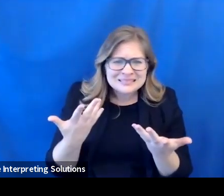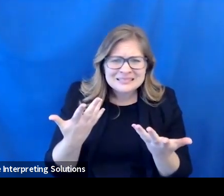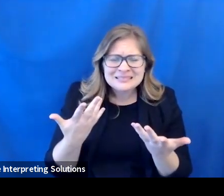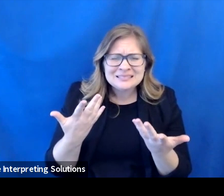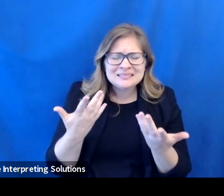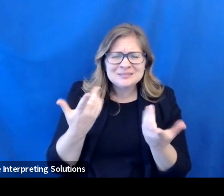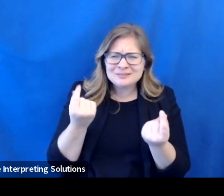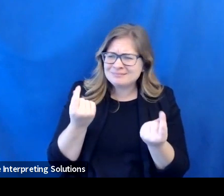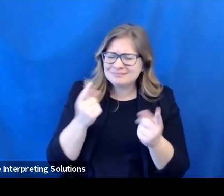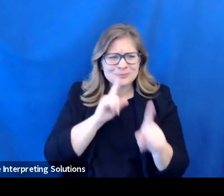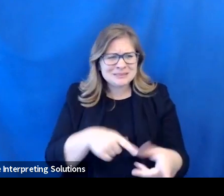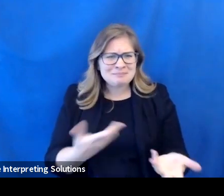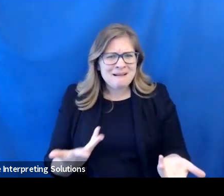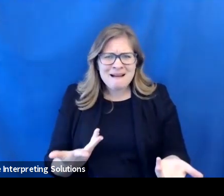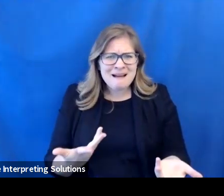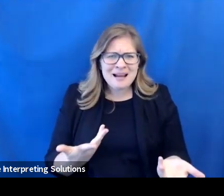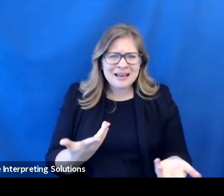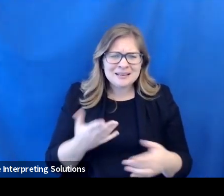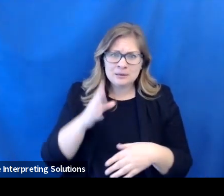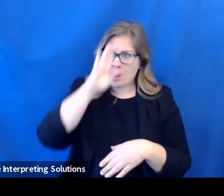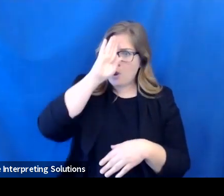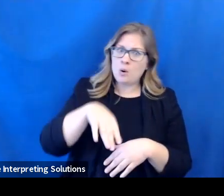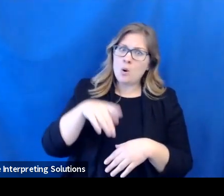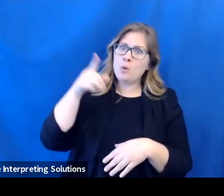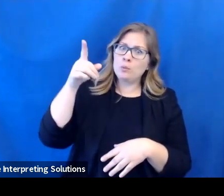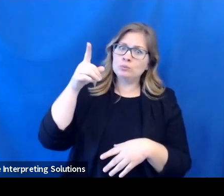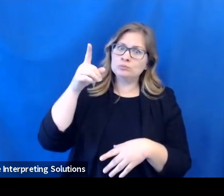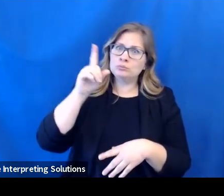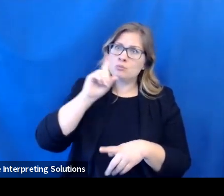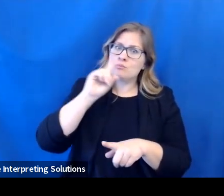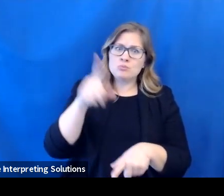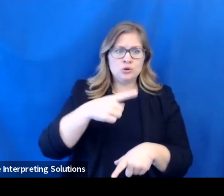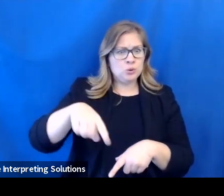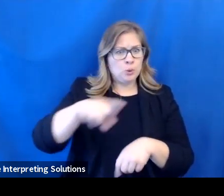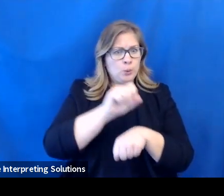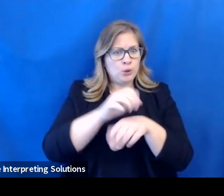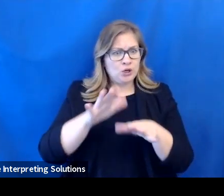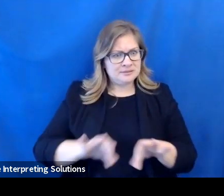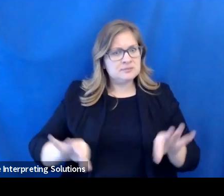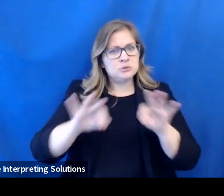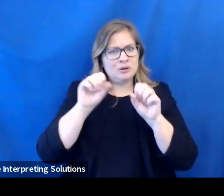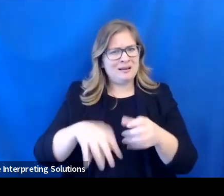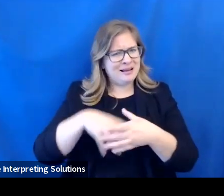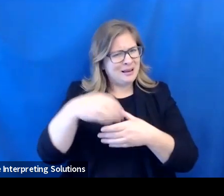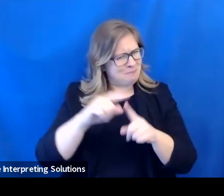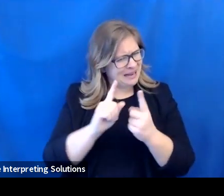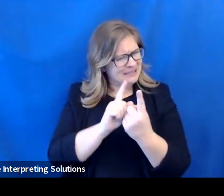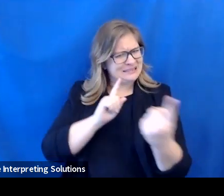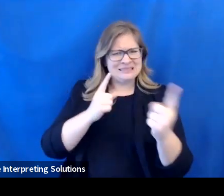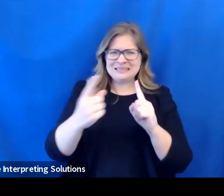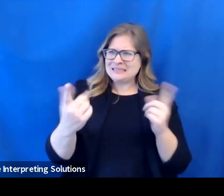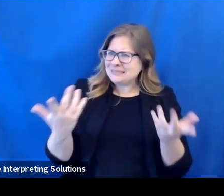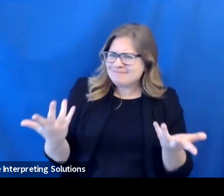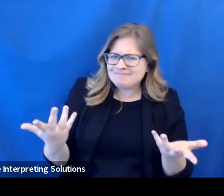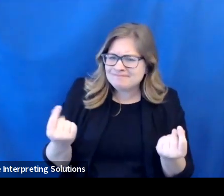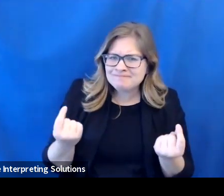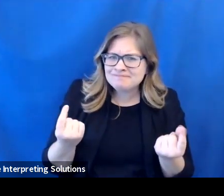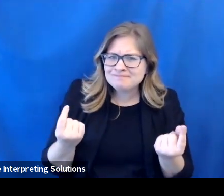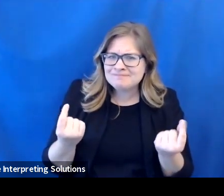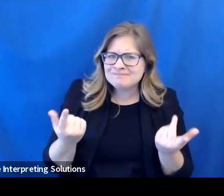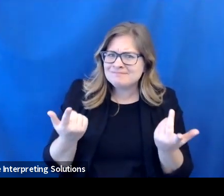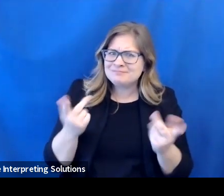order lists faith workers as critical, but it doesn't appear to list faith gatherings as exempt. Can you just touch on that